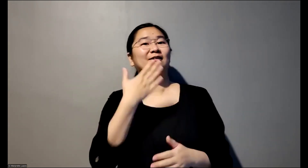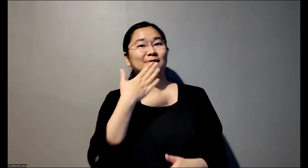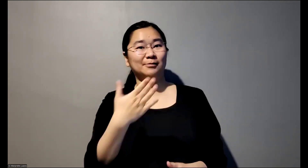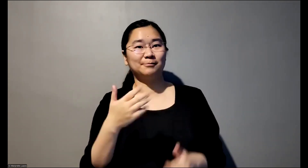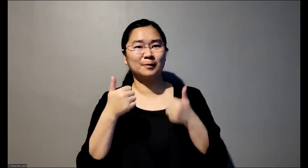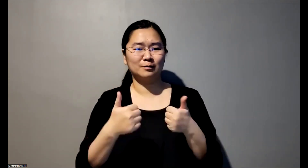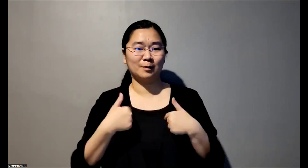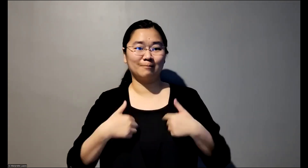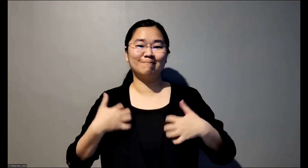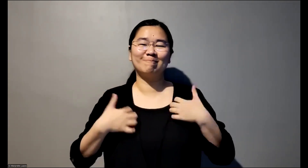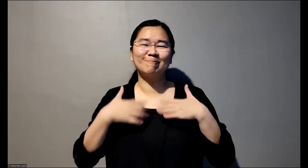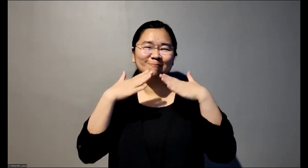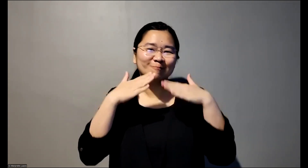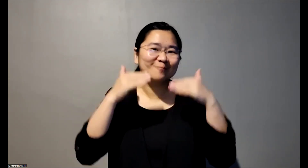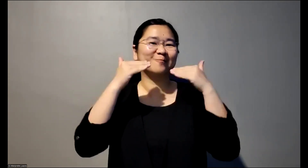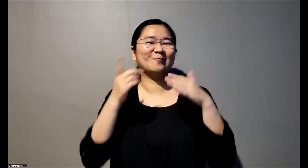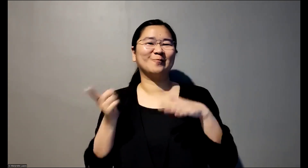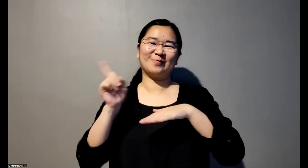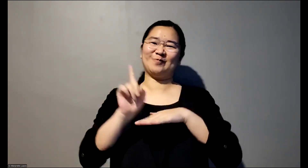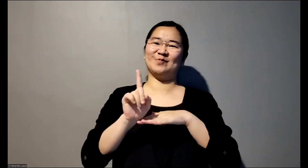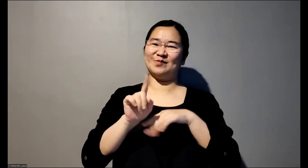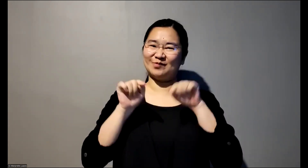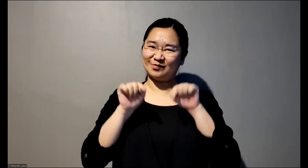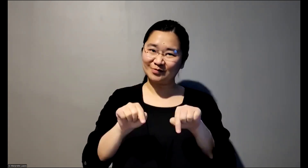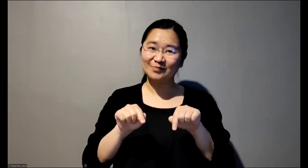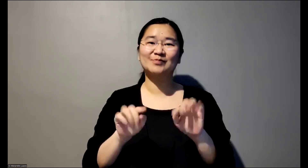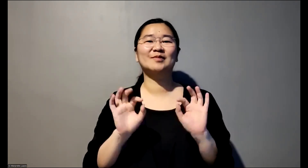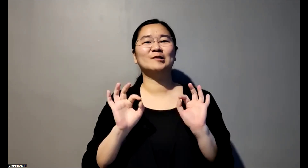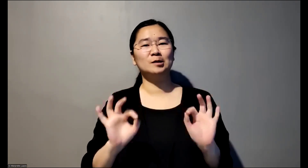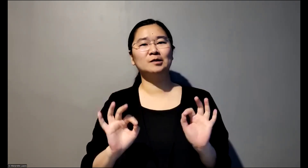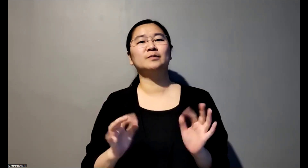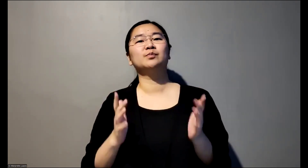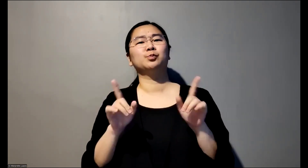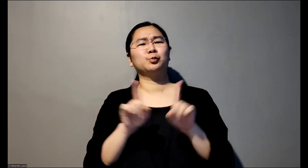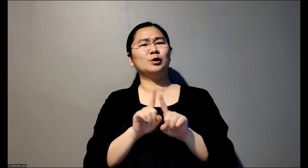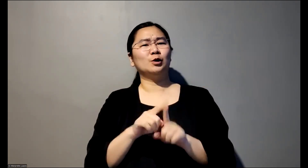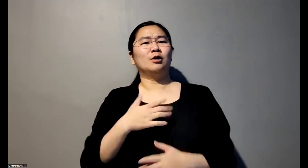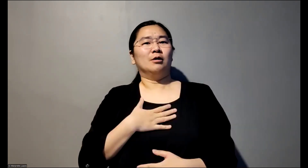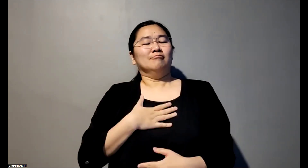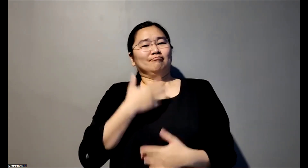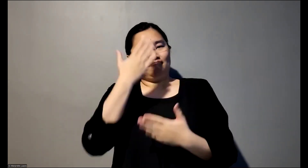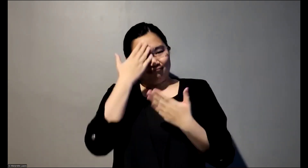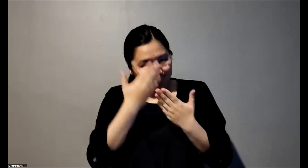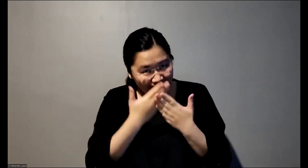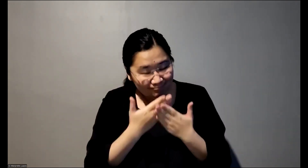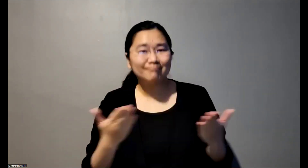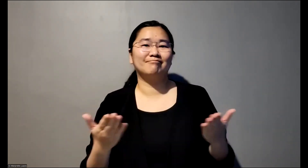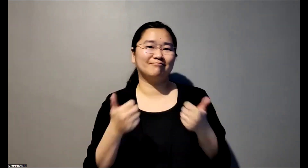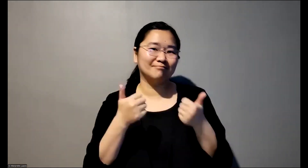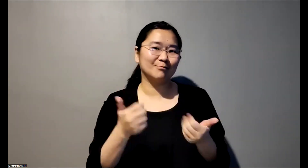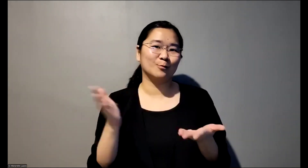also I highly appreciate having this webinar about the DI, which